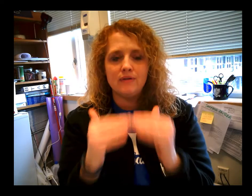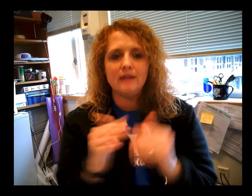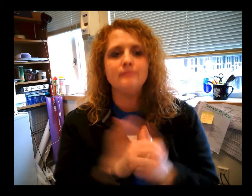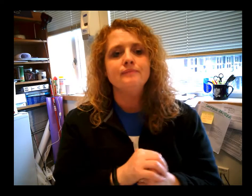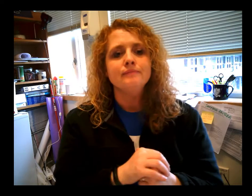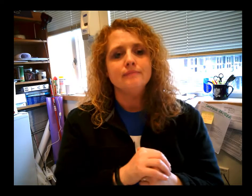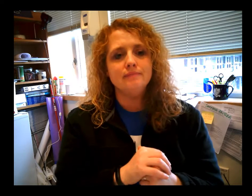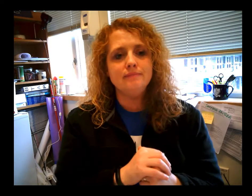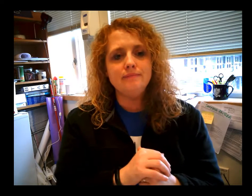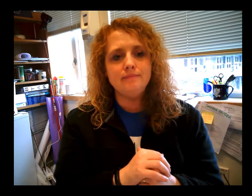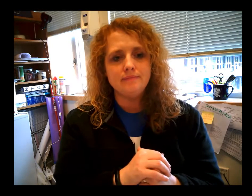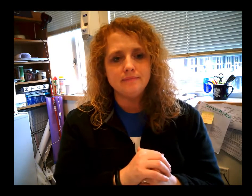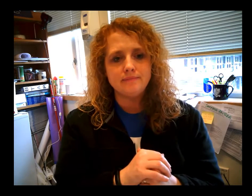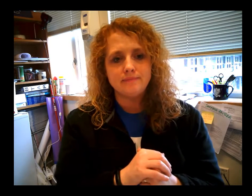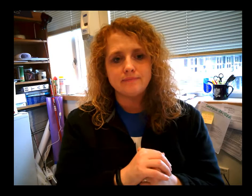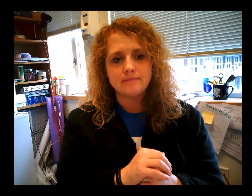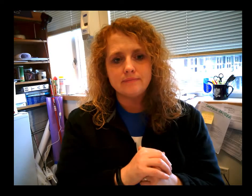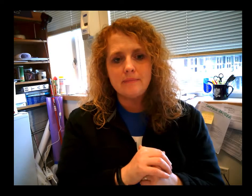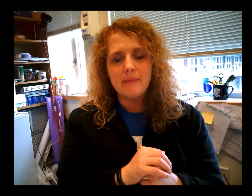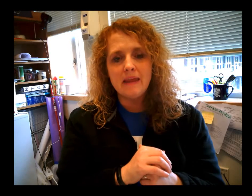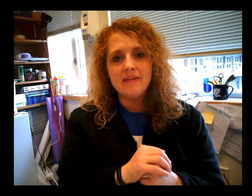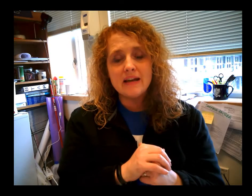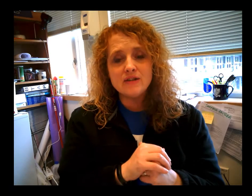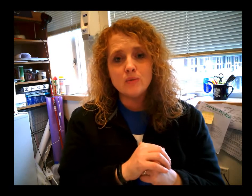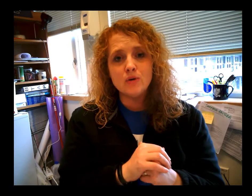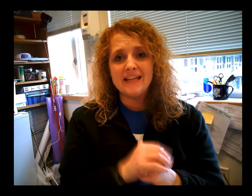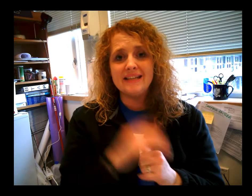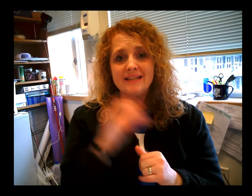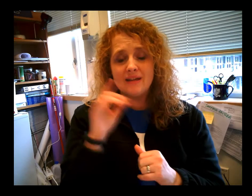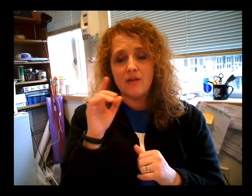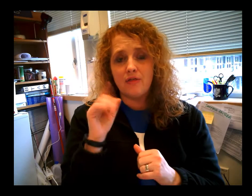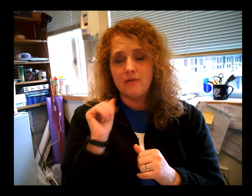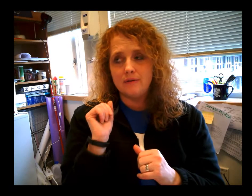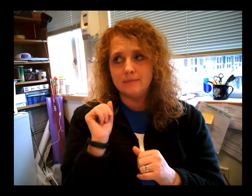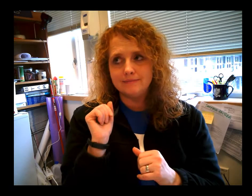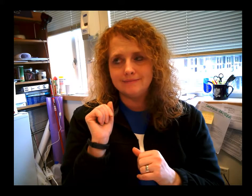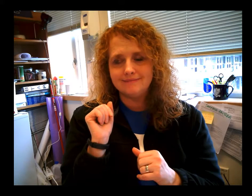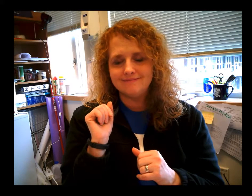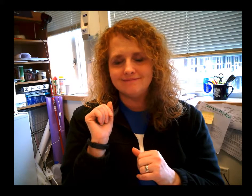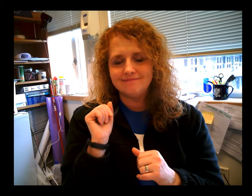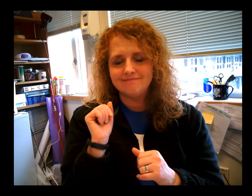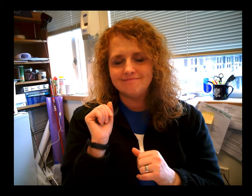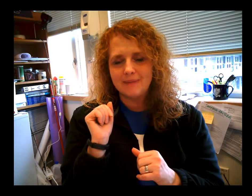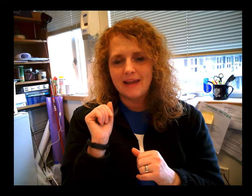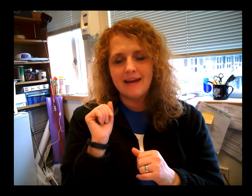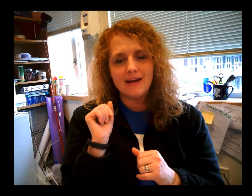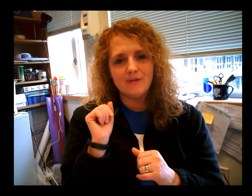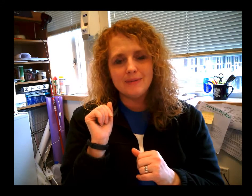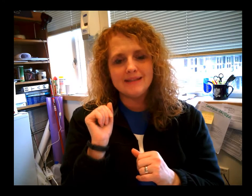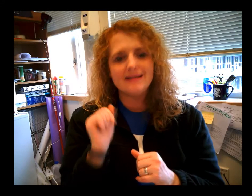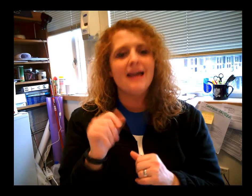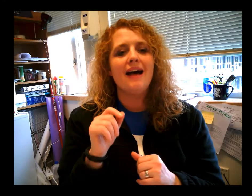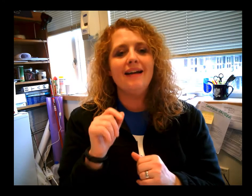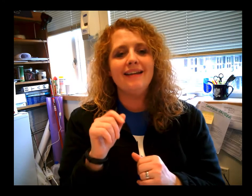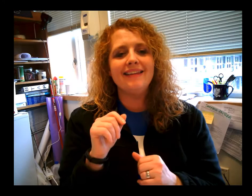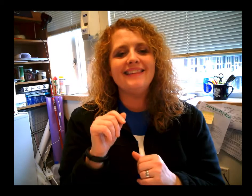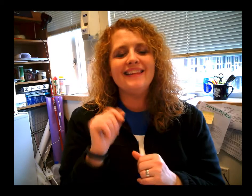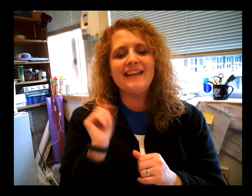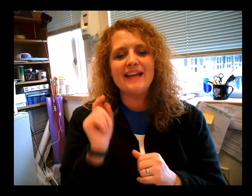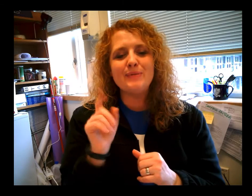thing. Mrs. Joni Hall to the resource The next office, word please. is Mrs. Hall to the resource office. Thank you. Announcements. The next word